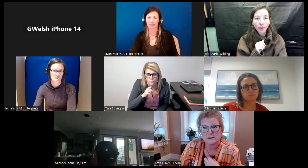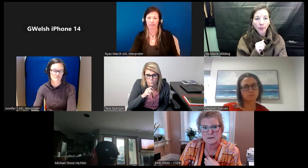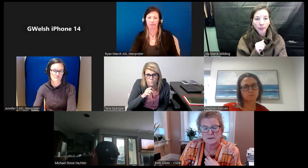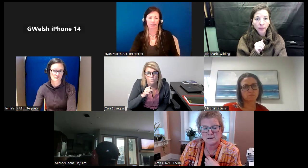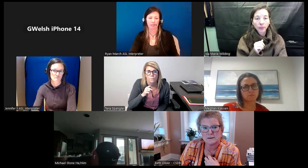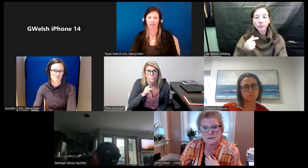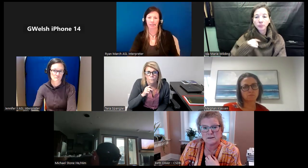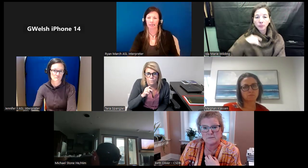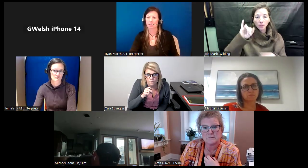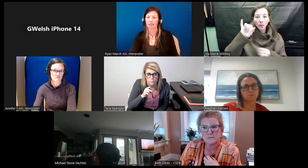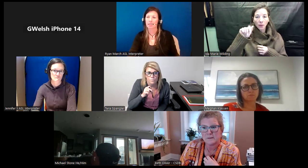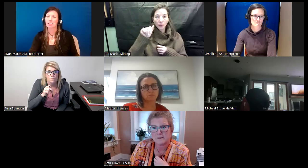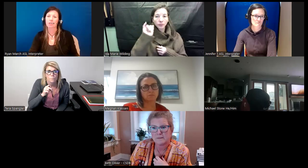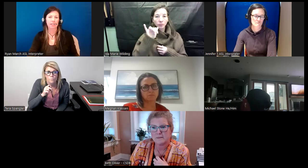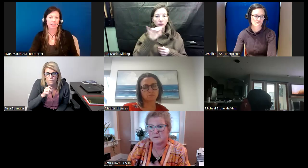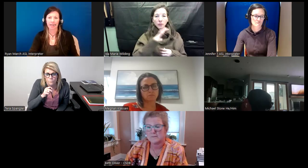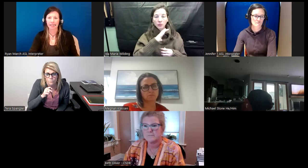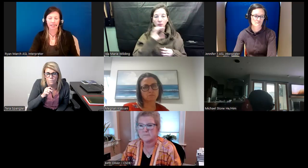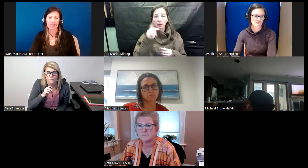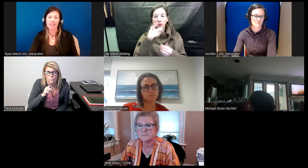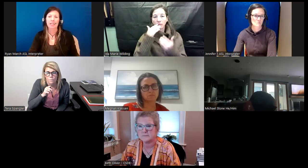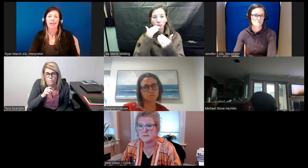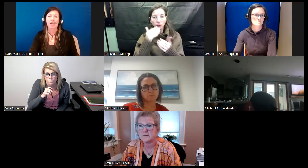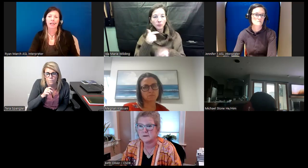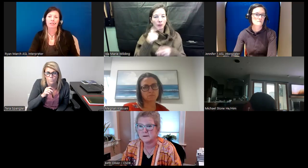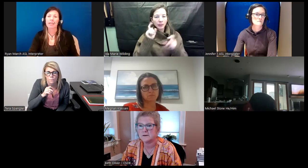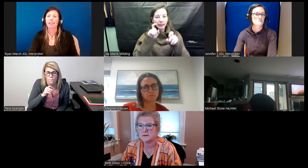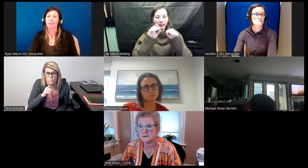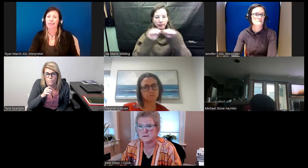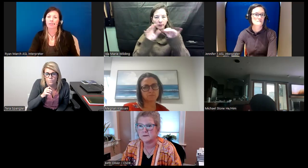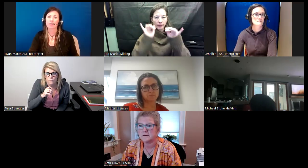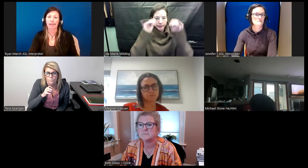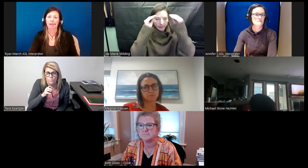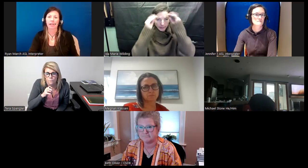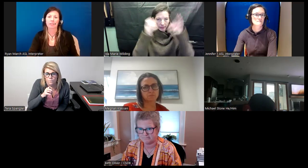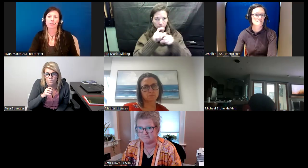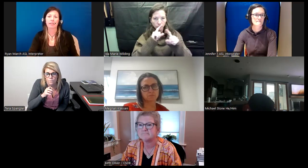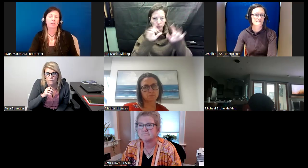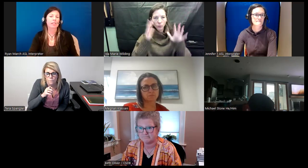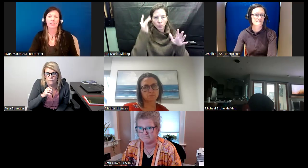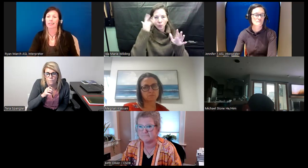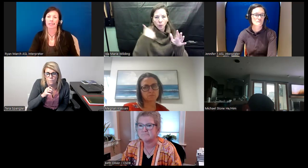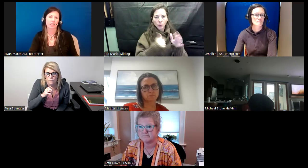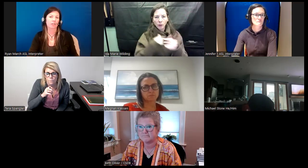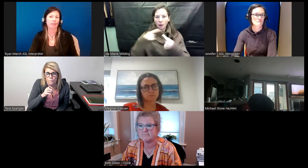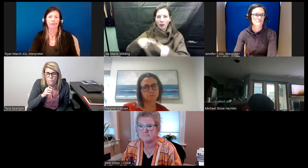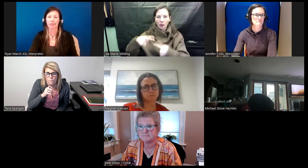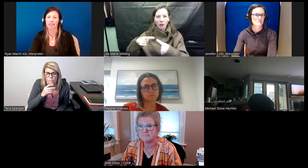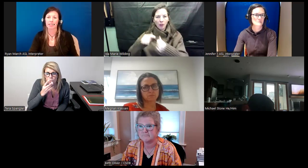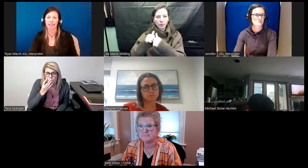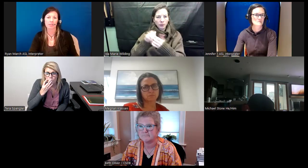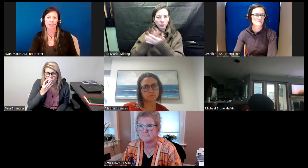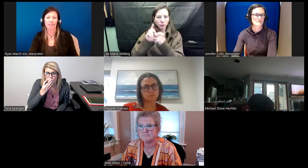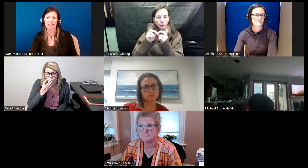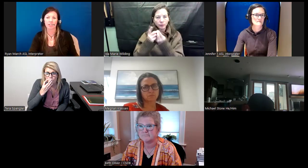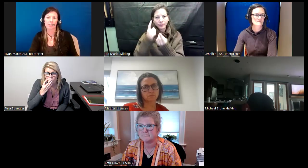Okay. Okay. So this is Ida. Thank you. Thank you for that. Okay. So I think we need to continue to think about this and